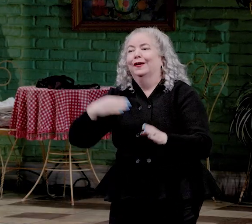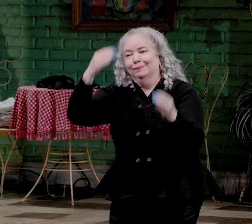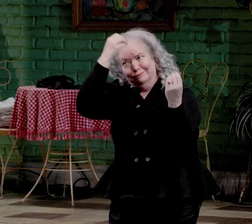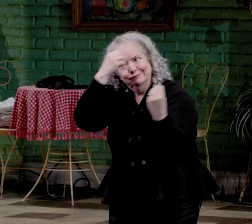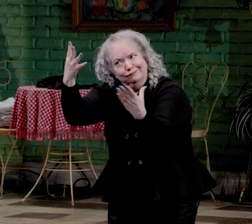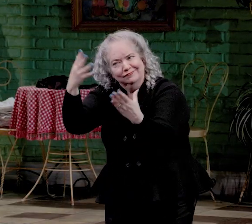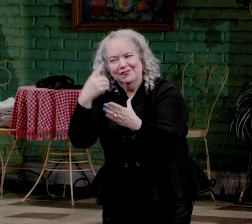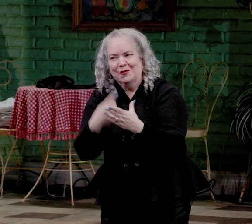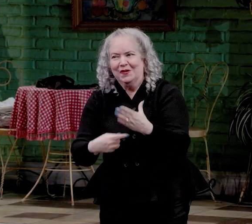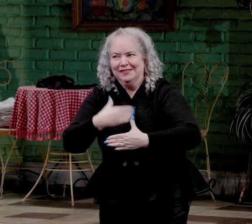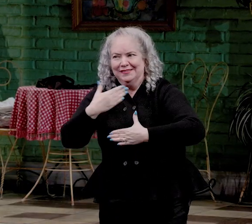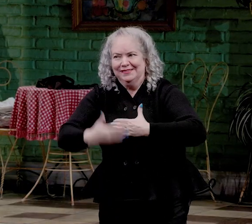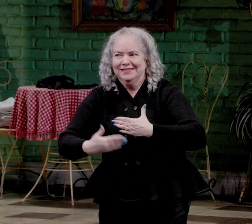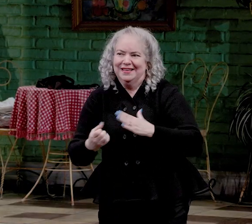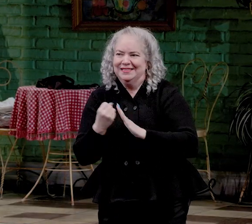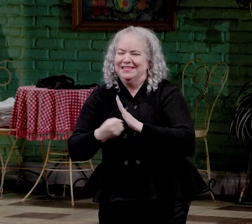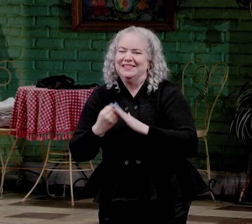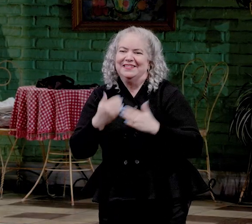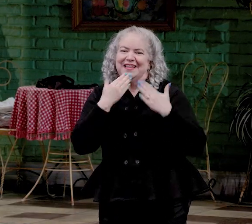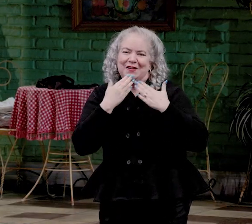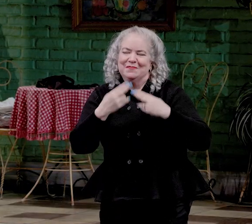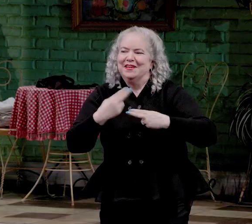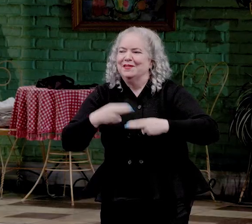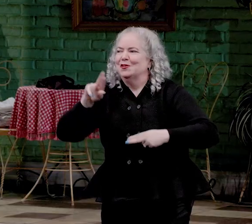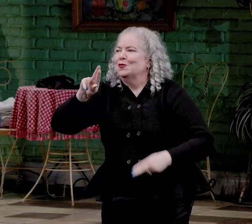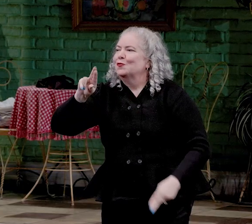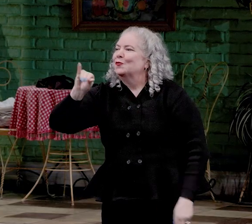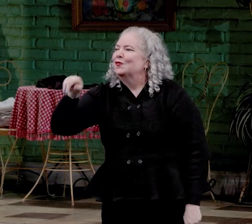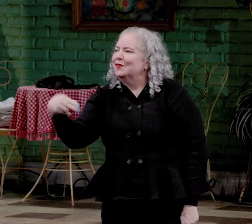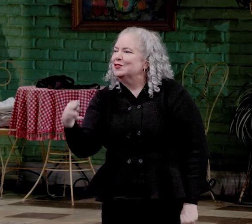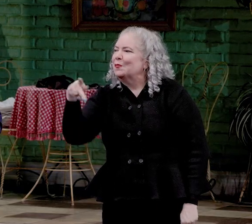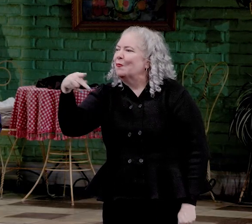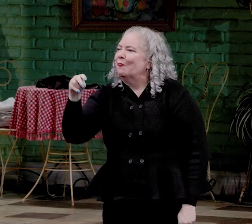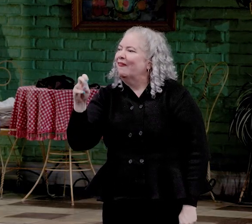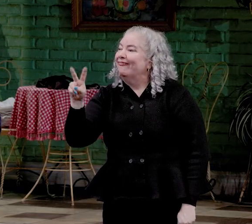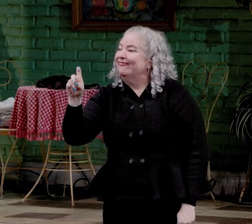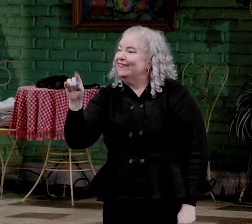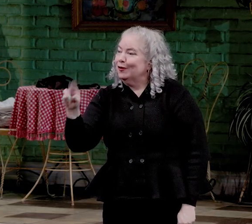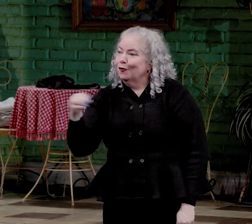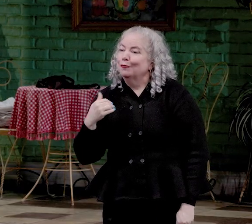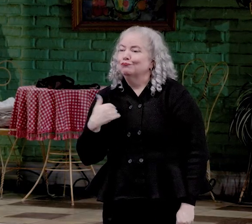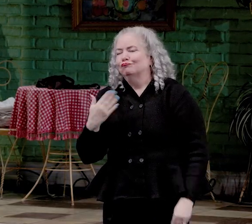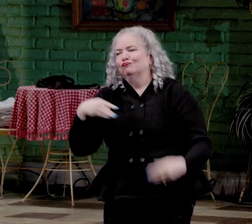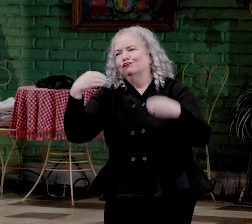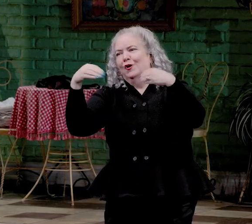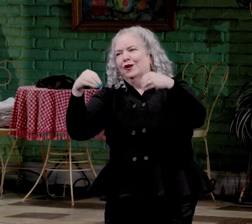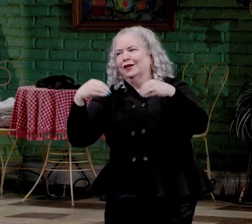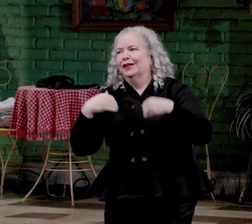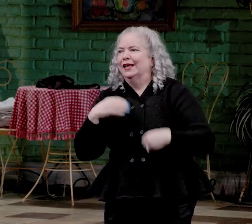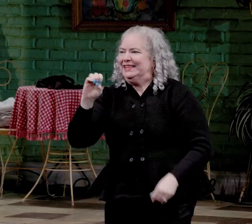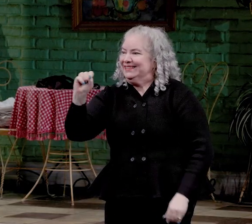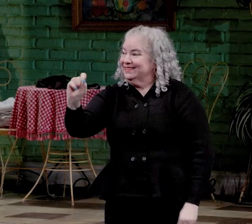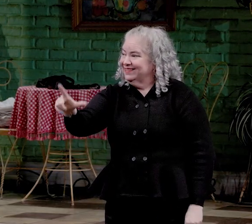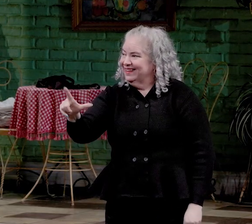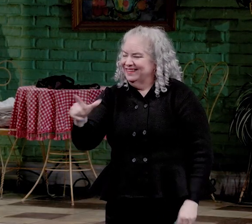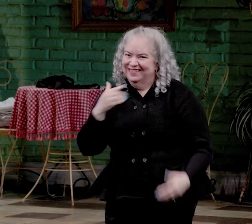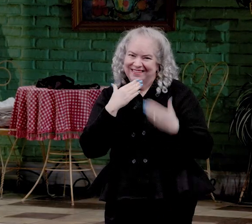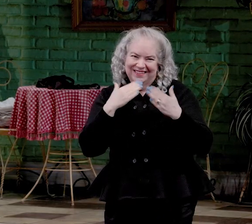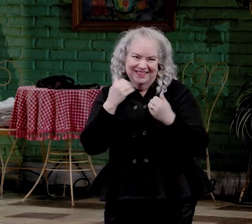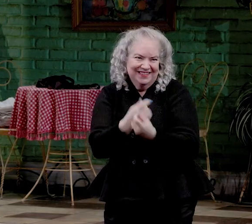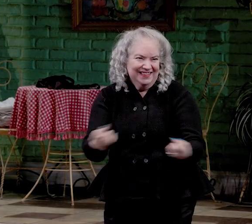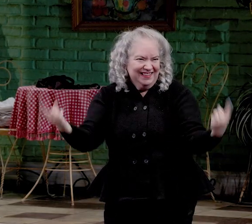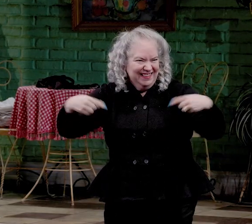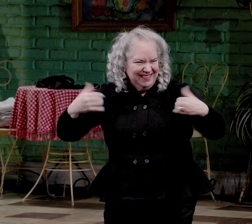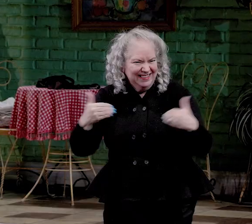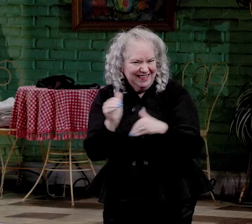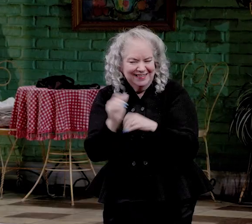So, thank you. My name is Rich Polvino. I am Director of Marketing at ESL, and I want to thank everyone for coming tonight